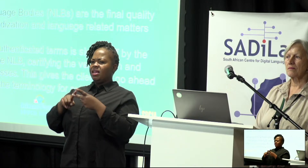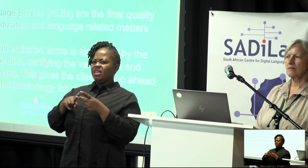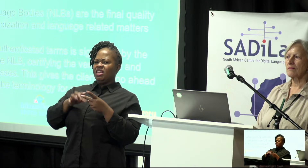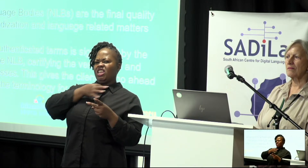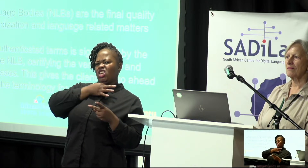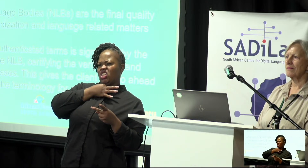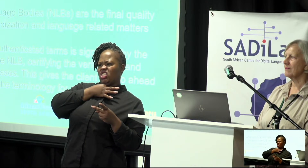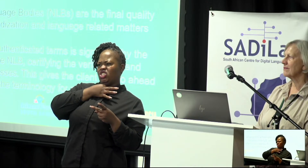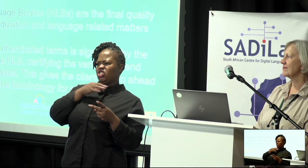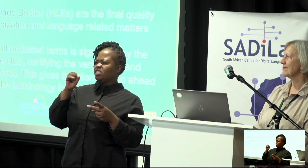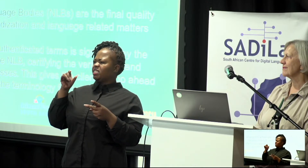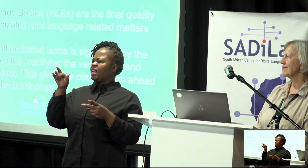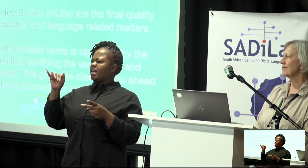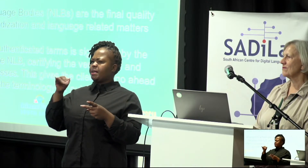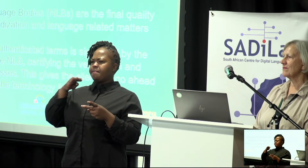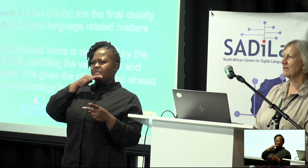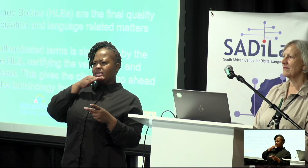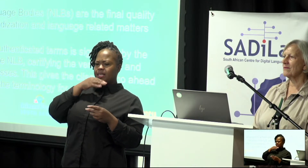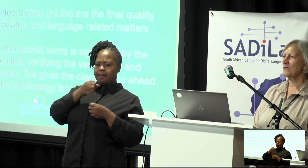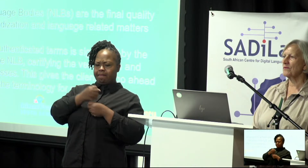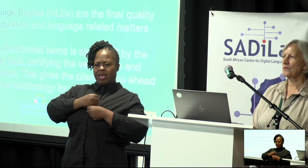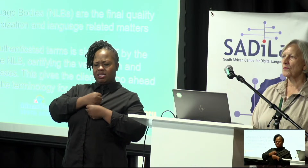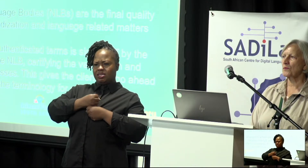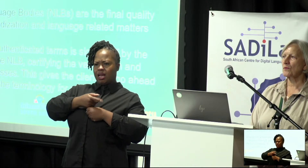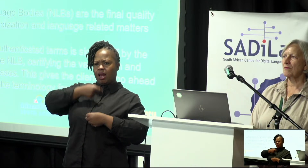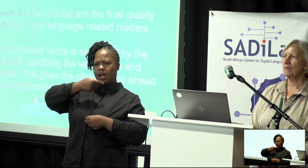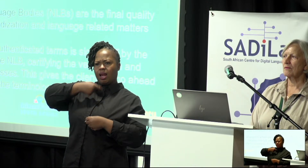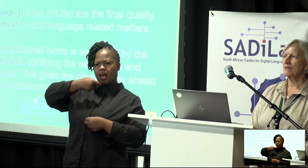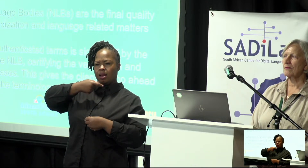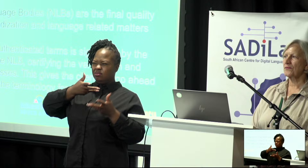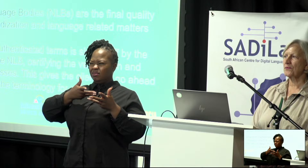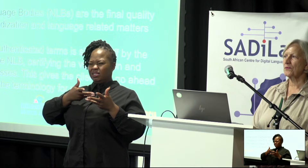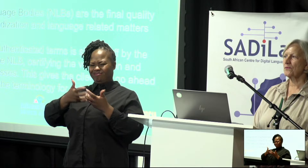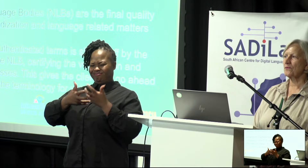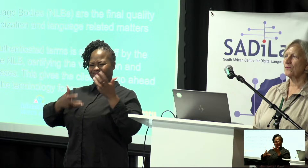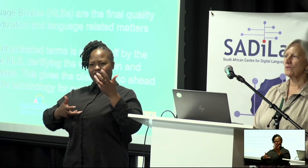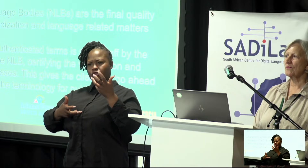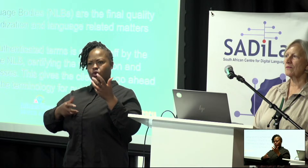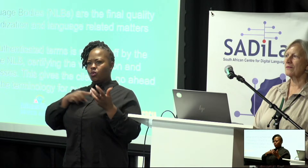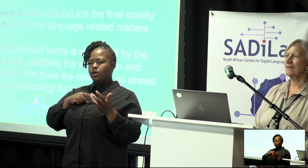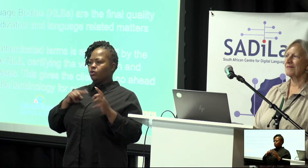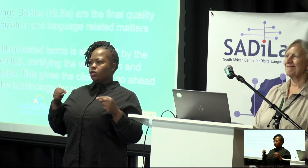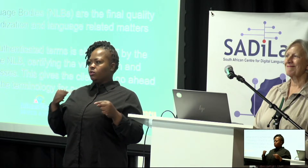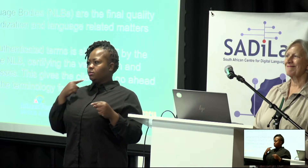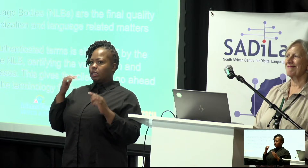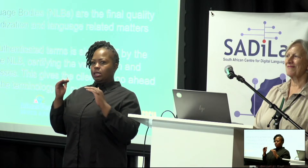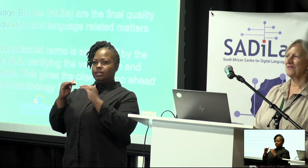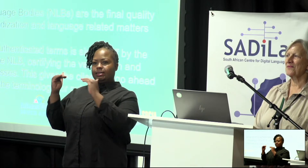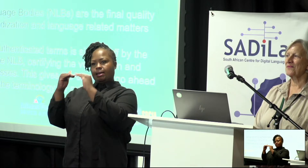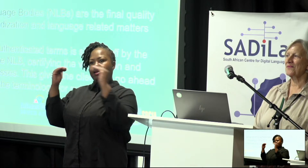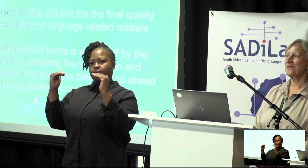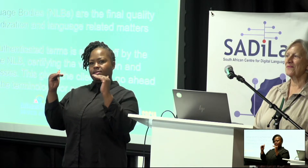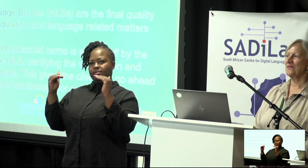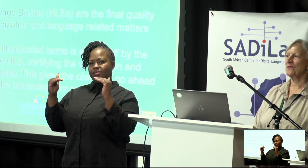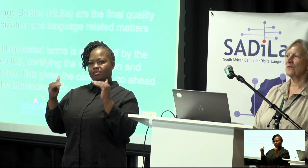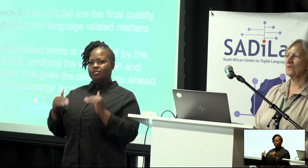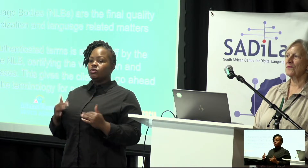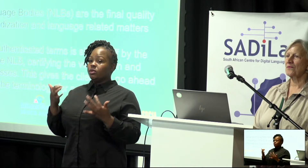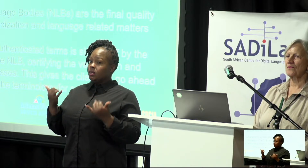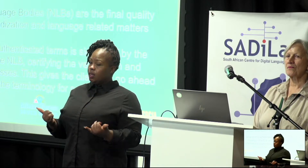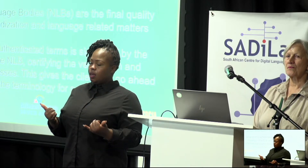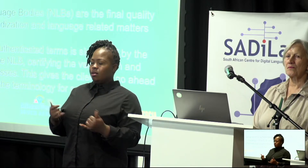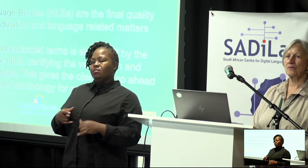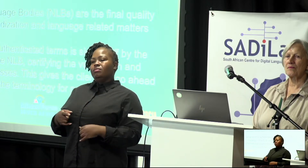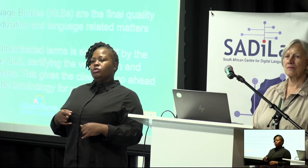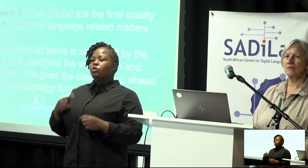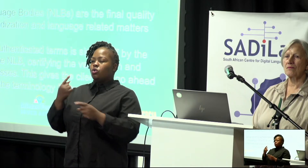So in that case, there's no way that you can say you standardize this. Hence now, we need is the